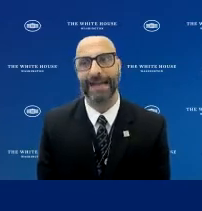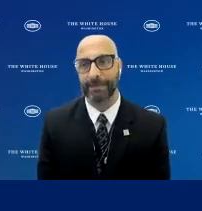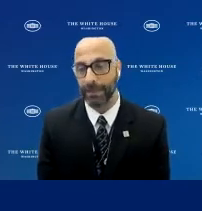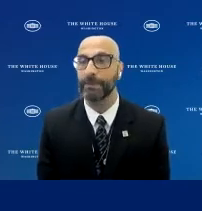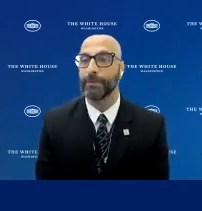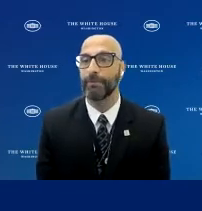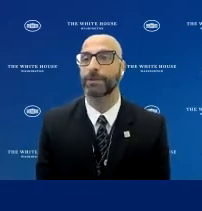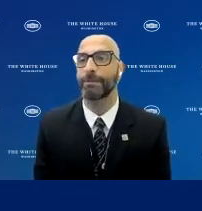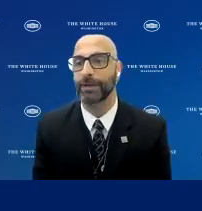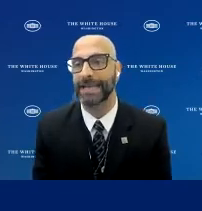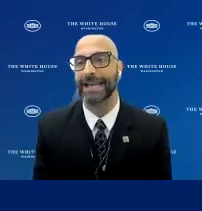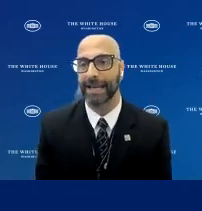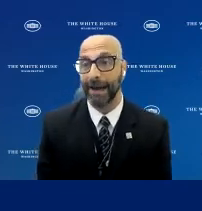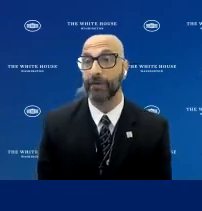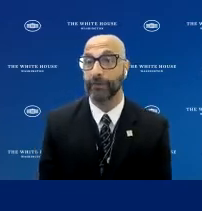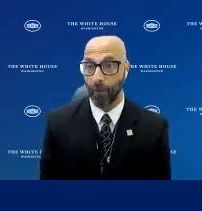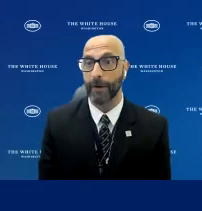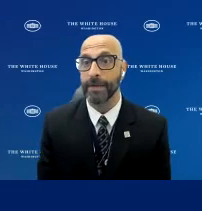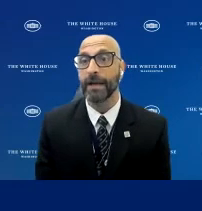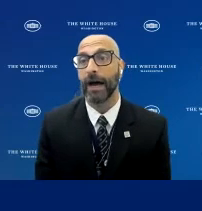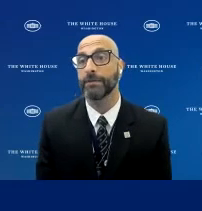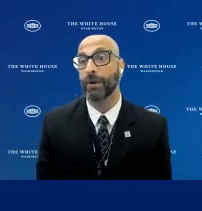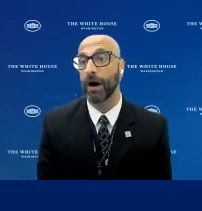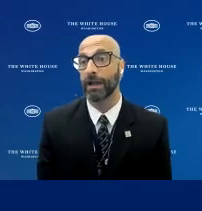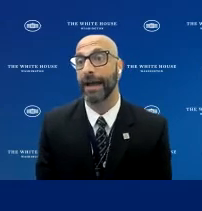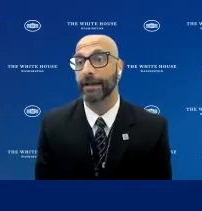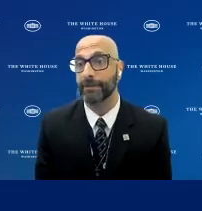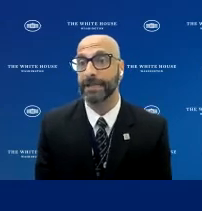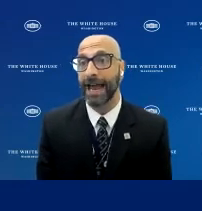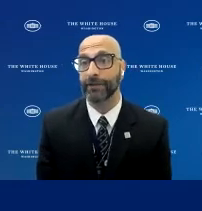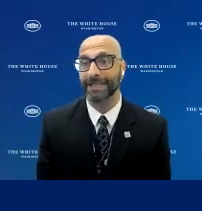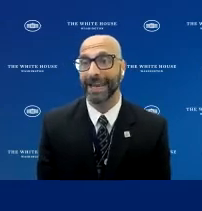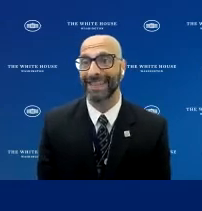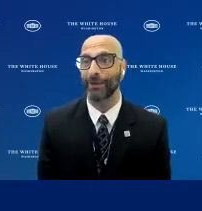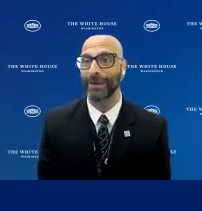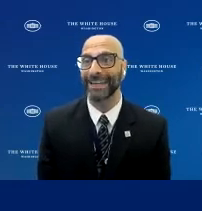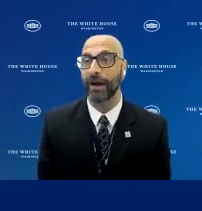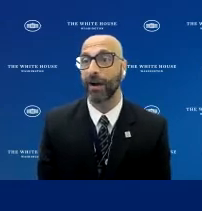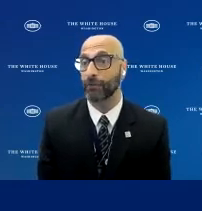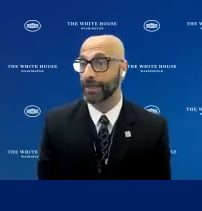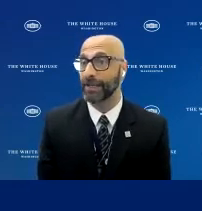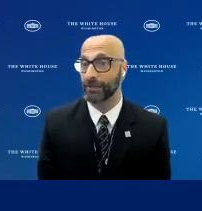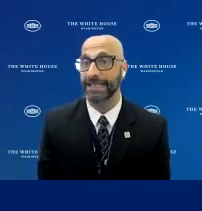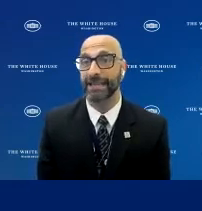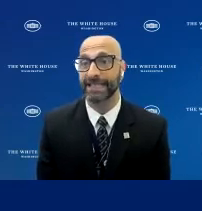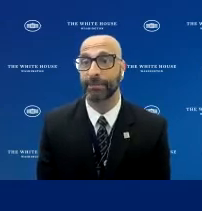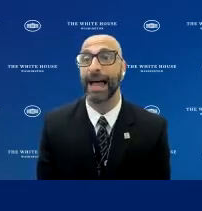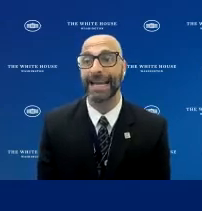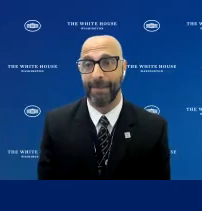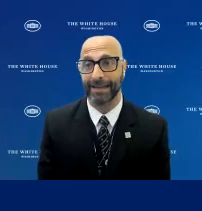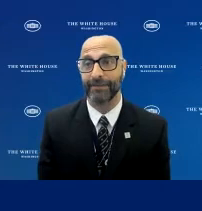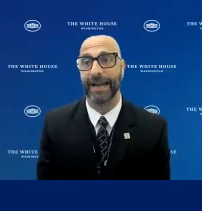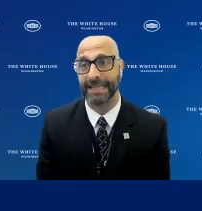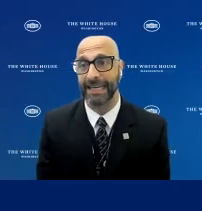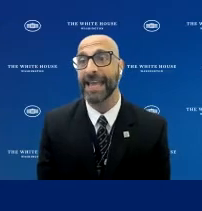vial, 5 maximum, but in most people's hands, about 4. So all of that comes together to say that we are really addressing